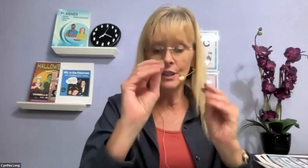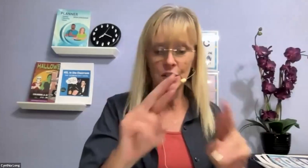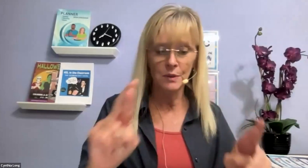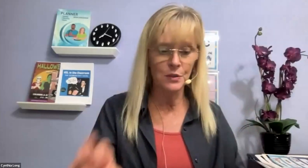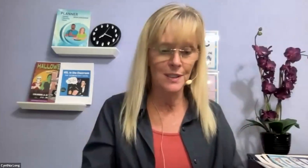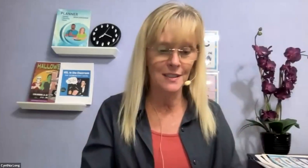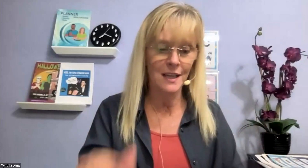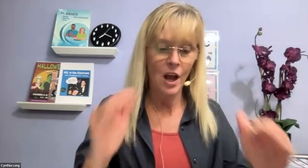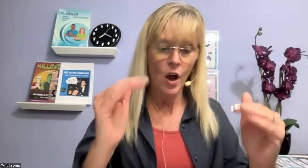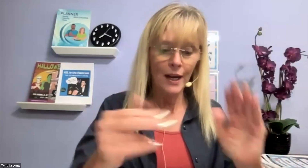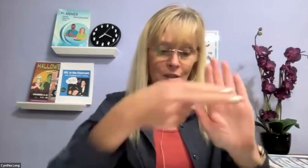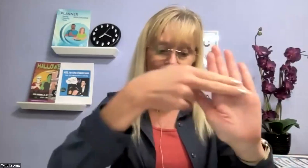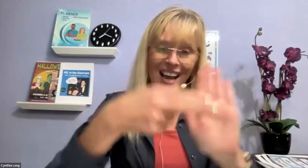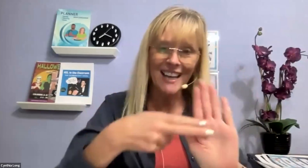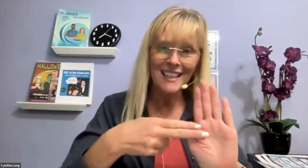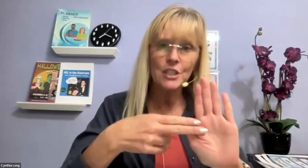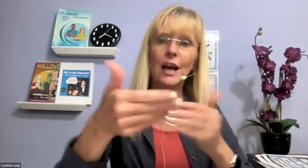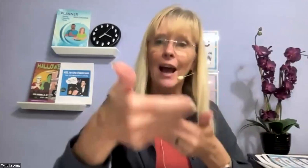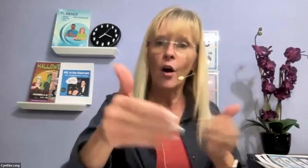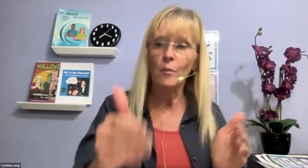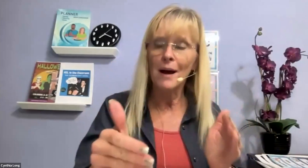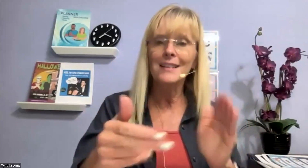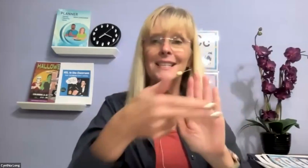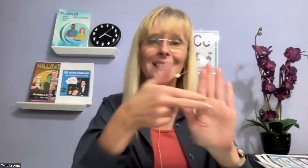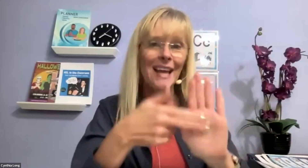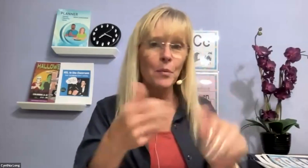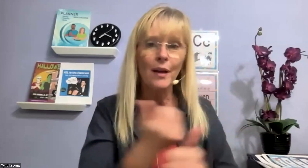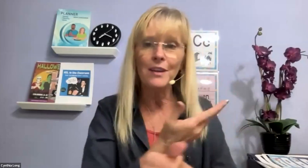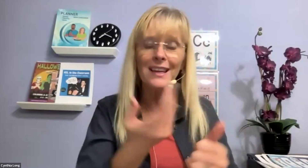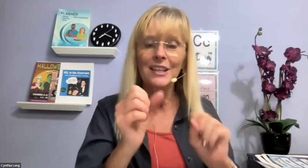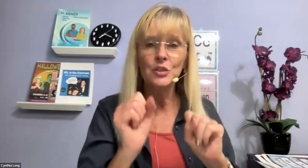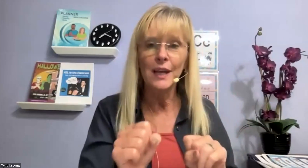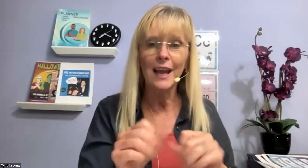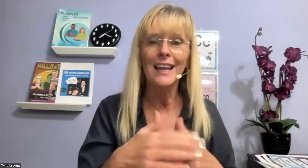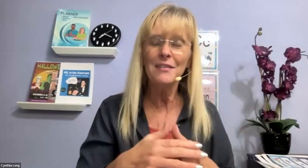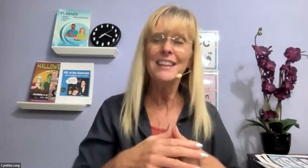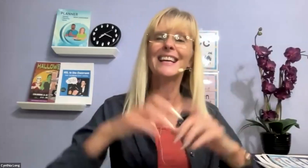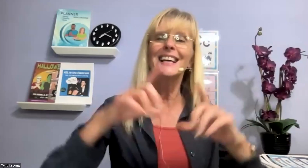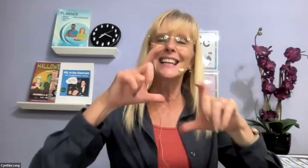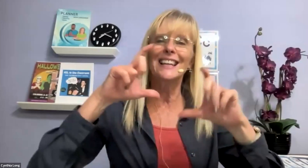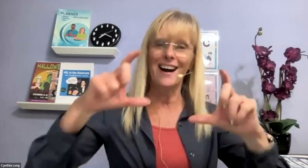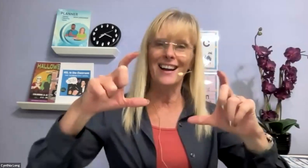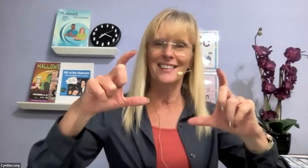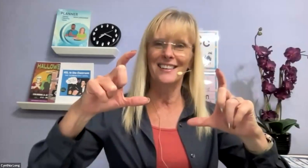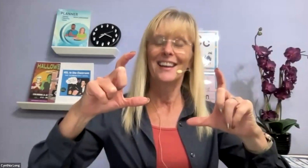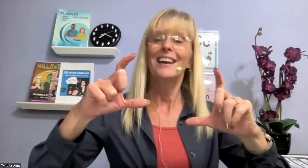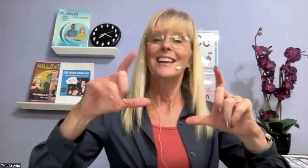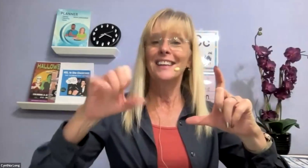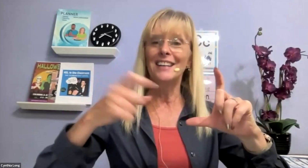Teaching Resources. Okay, so signage, all the boxes, label everything that you can, even the clock. Yes,